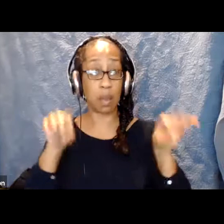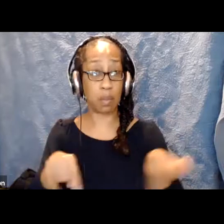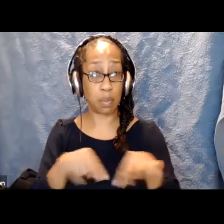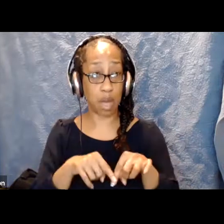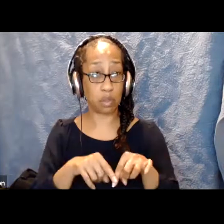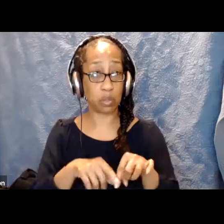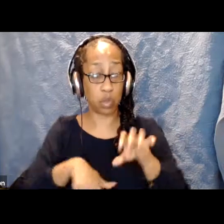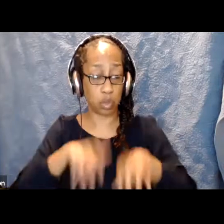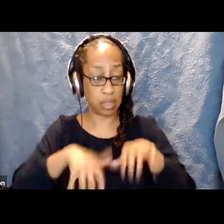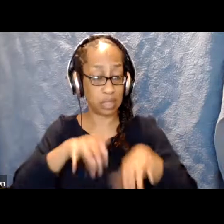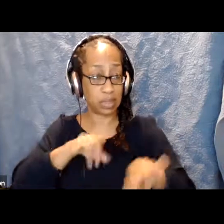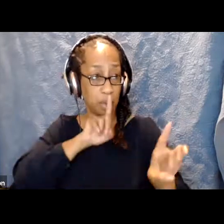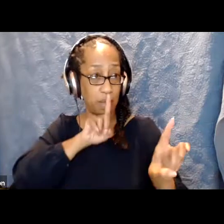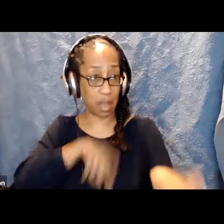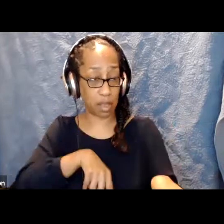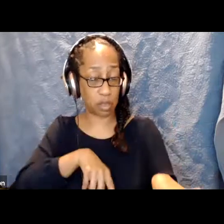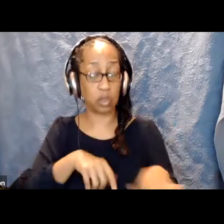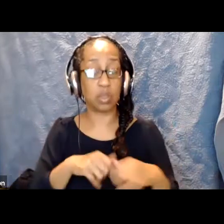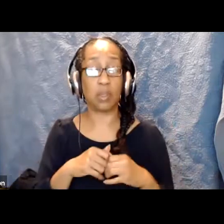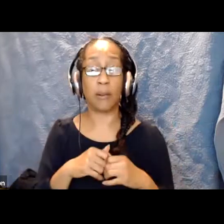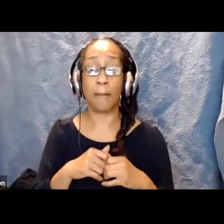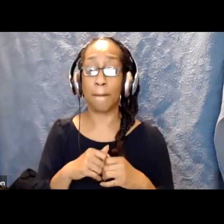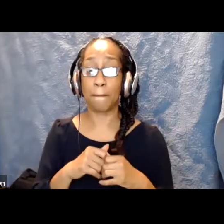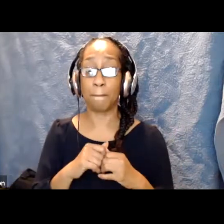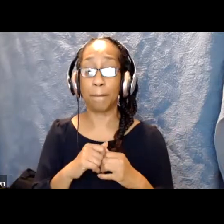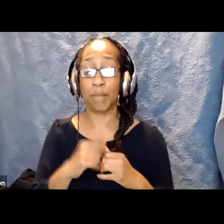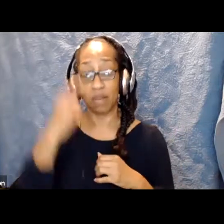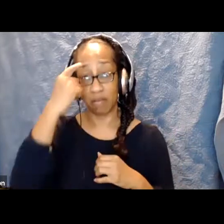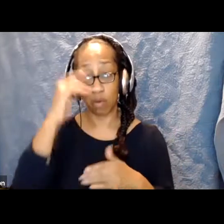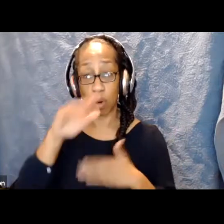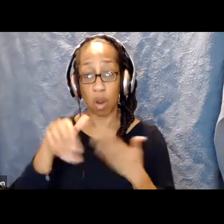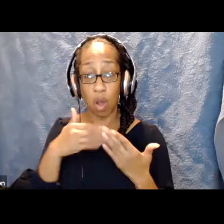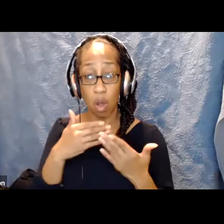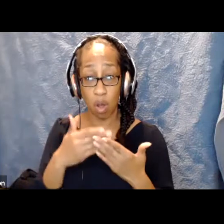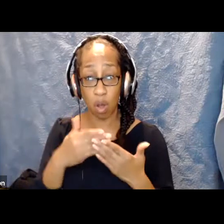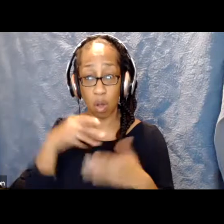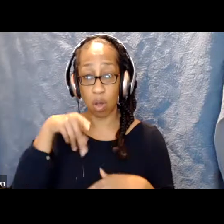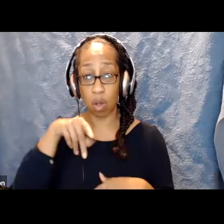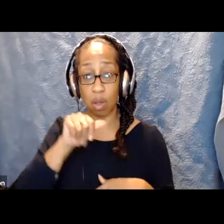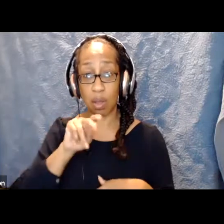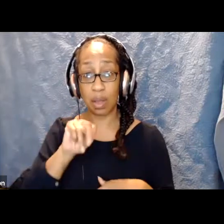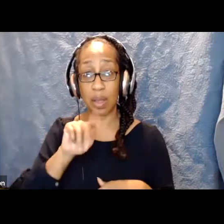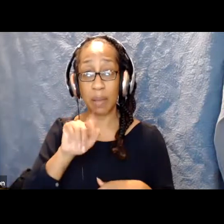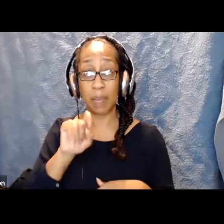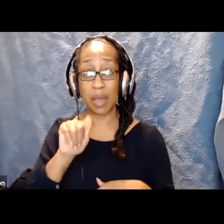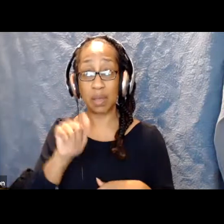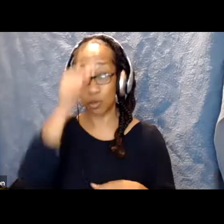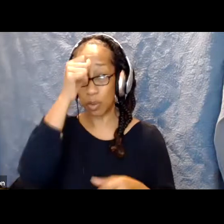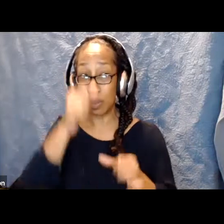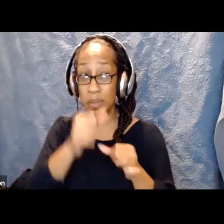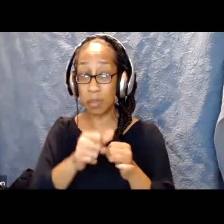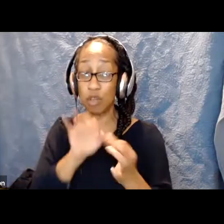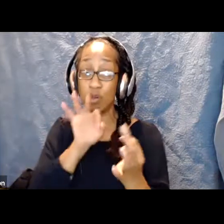answers in. For all panelists, please remember your feedback is so important to April. Please make sure